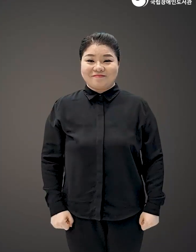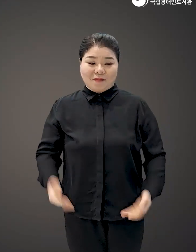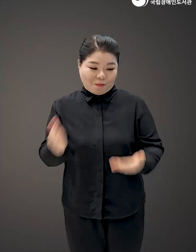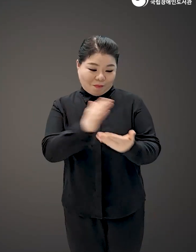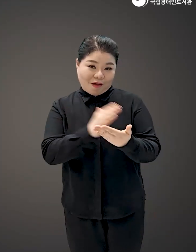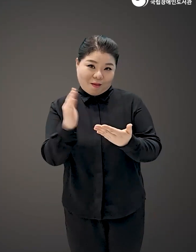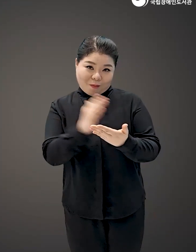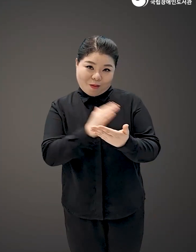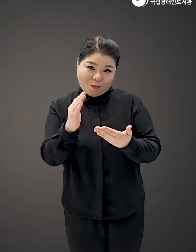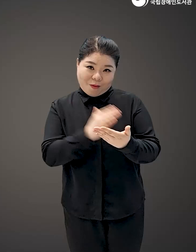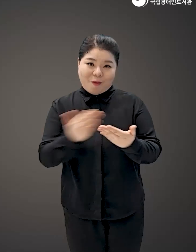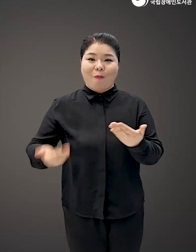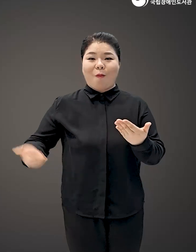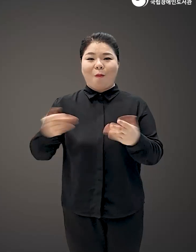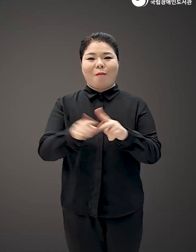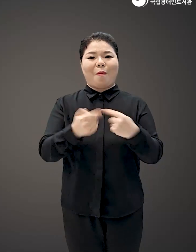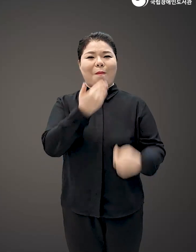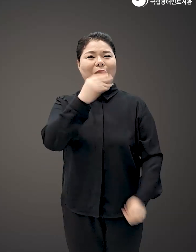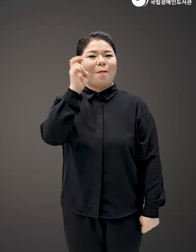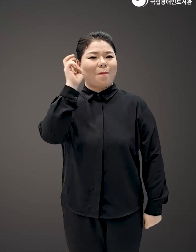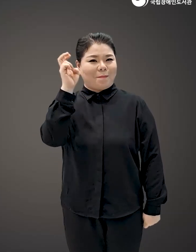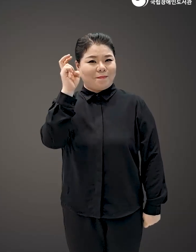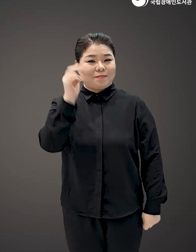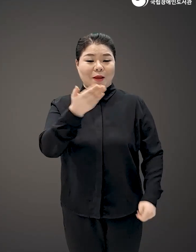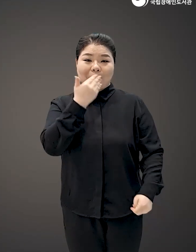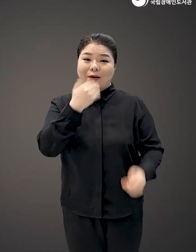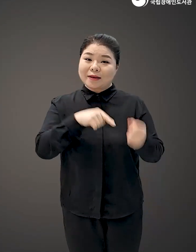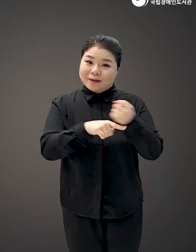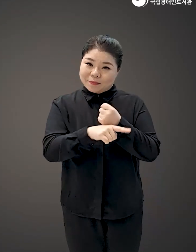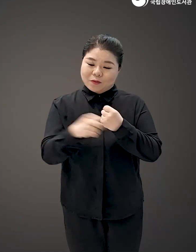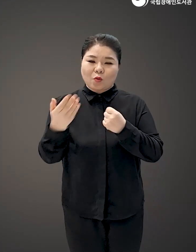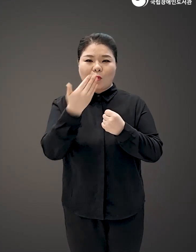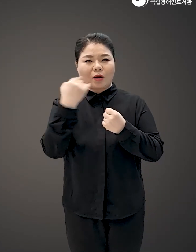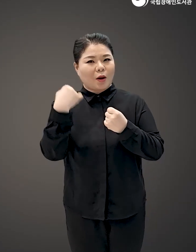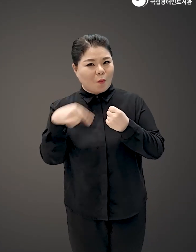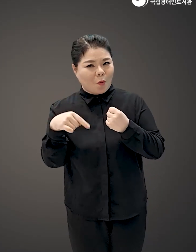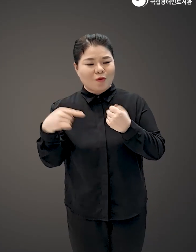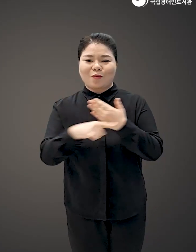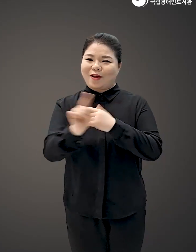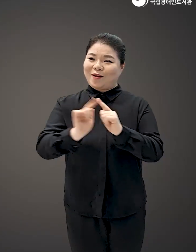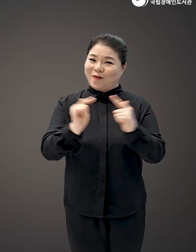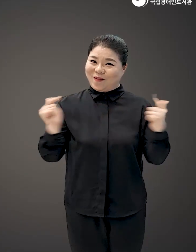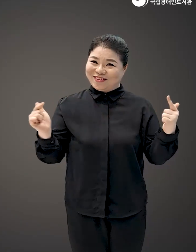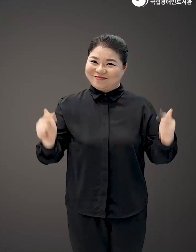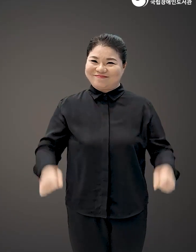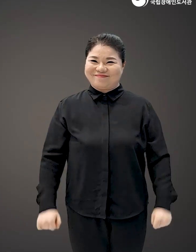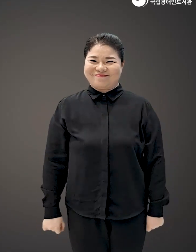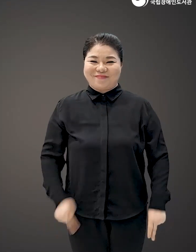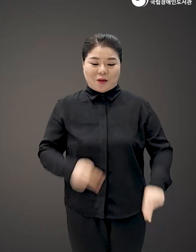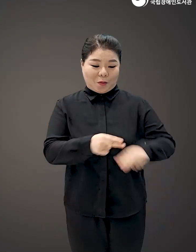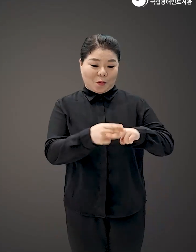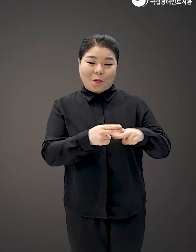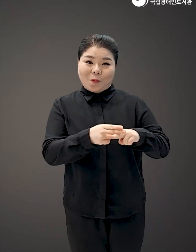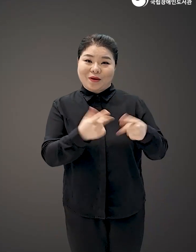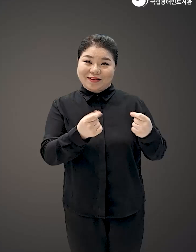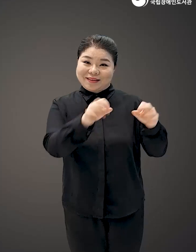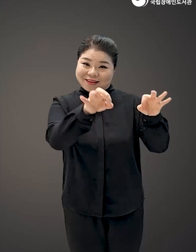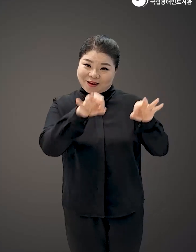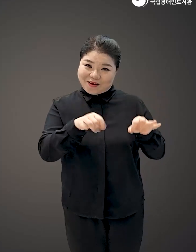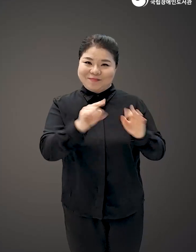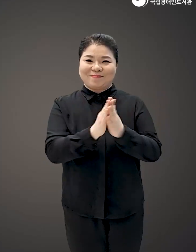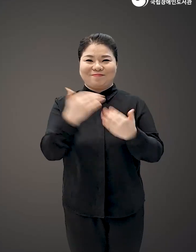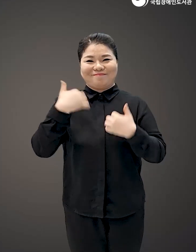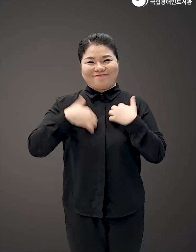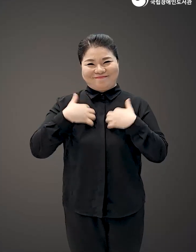you understand why we eat what we eat and the story behind them. Now I welcome each one of you to